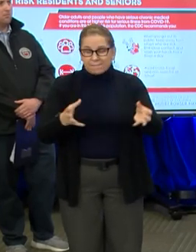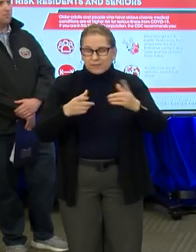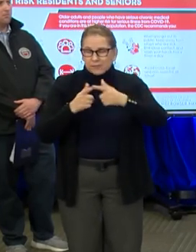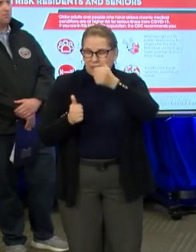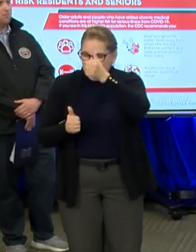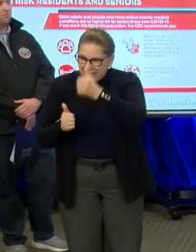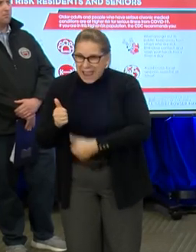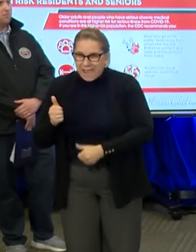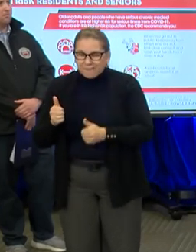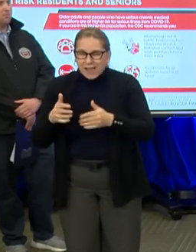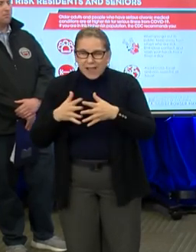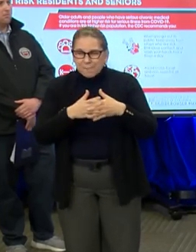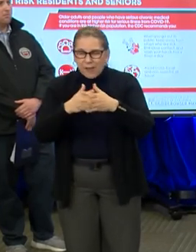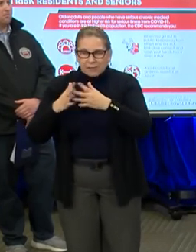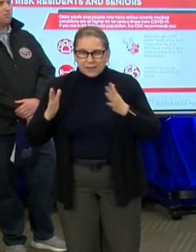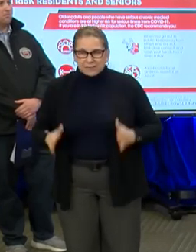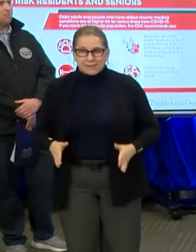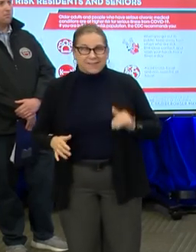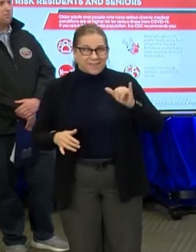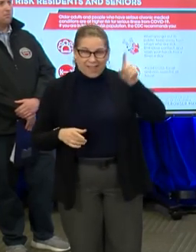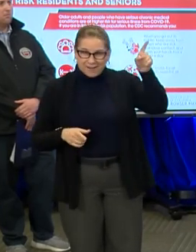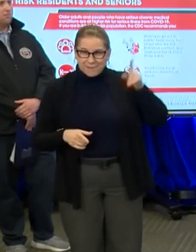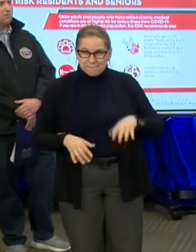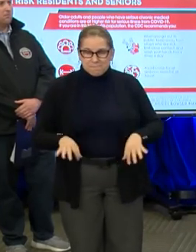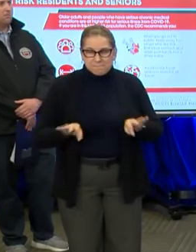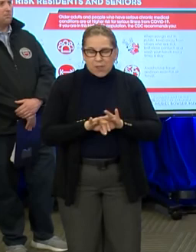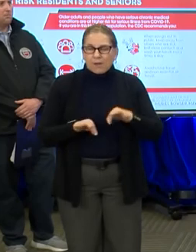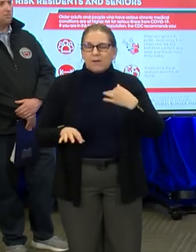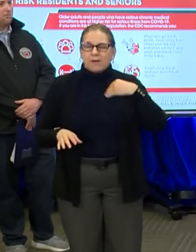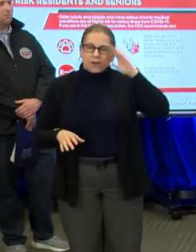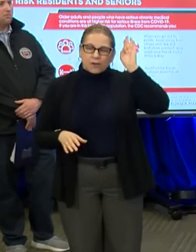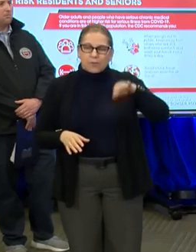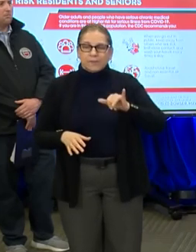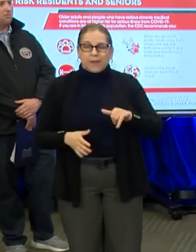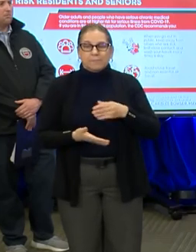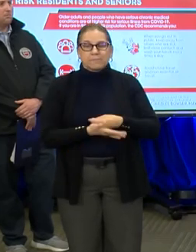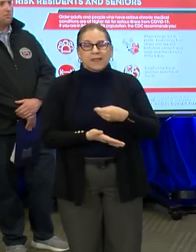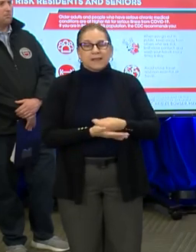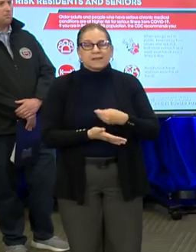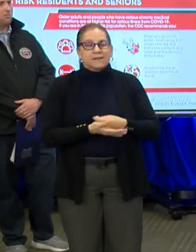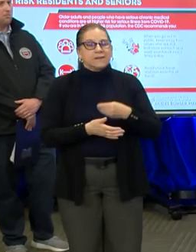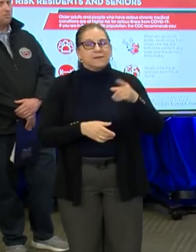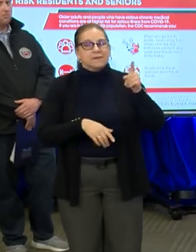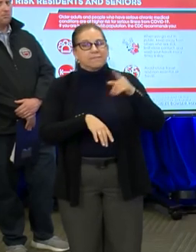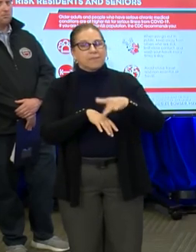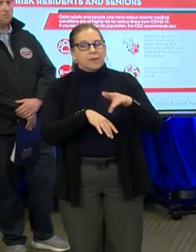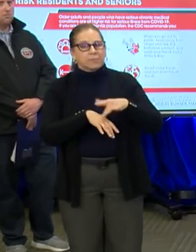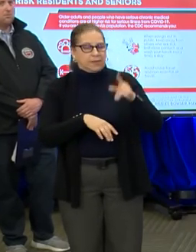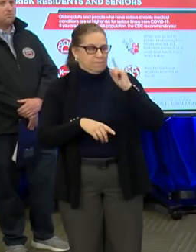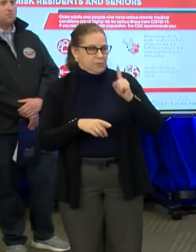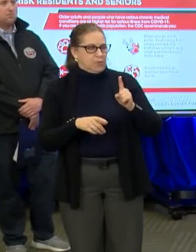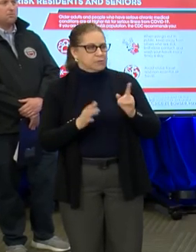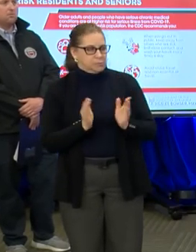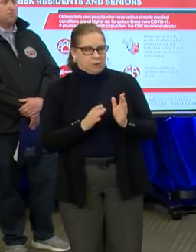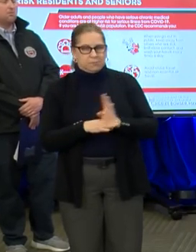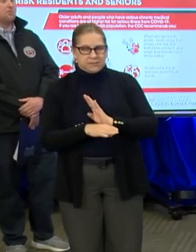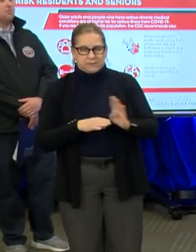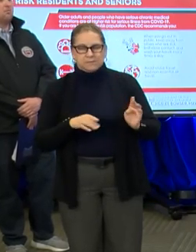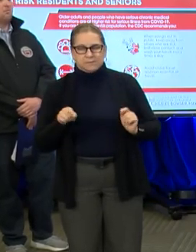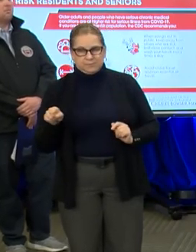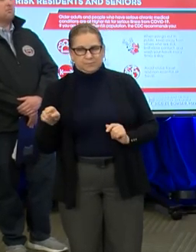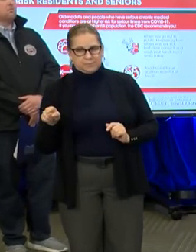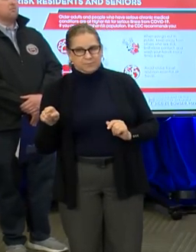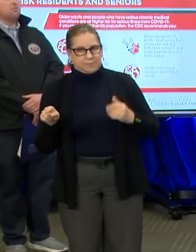have also made a big pot of money available for small business. So we'll look into how that money is actually going to